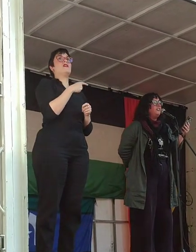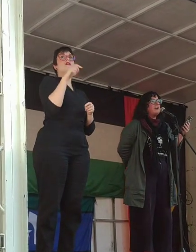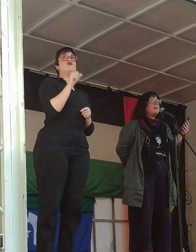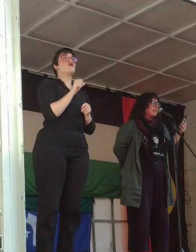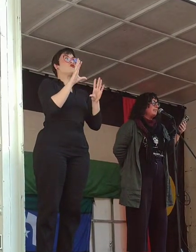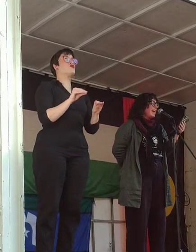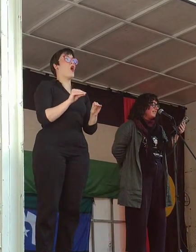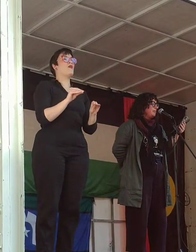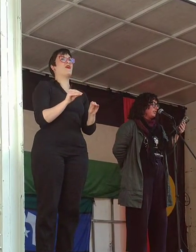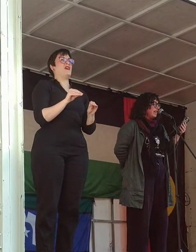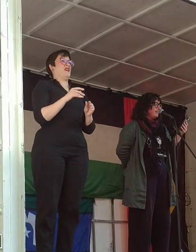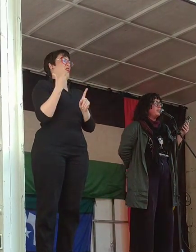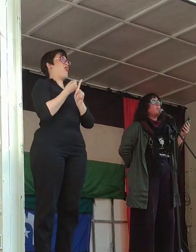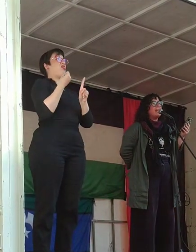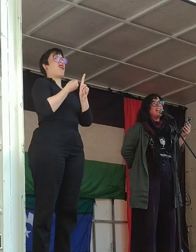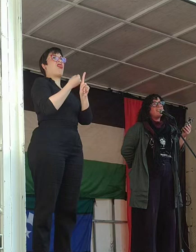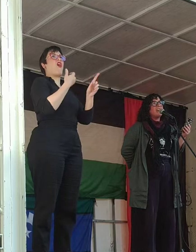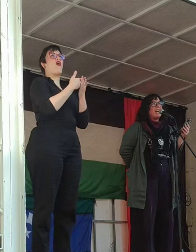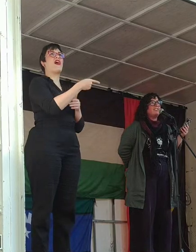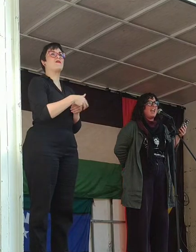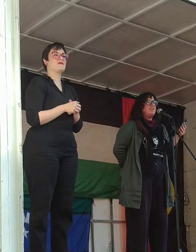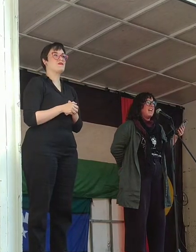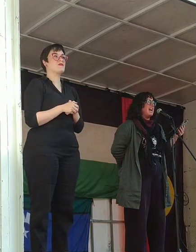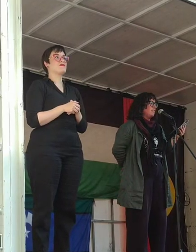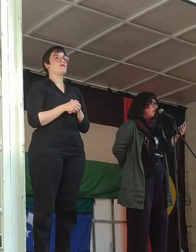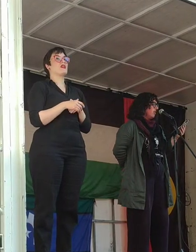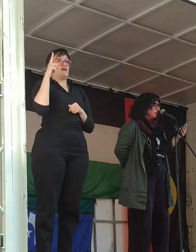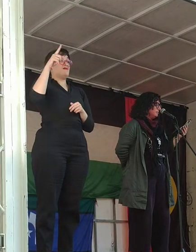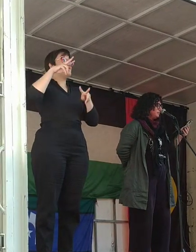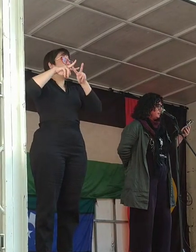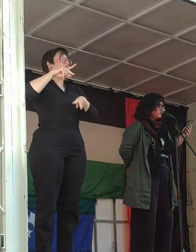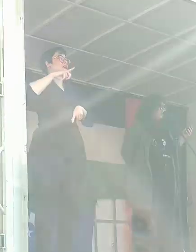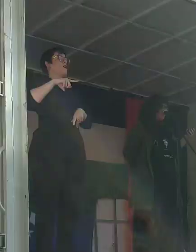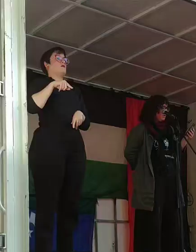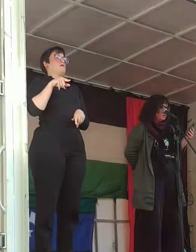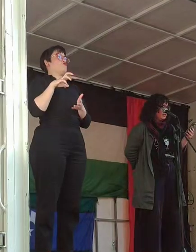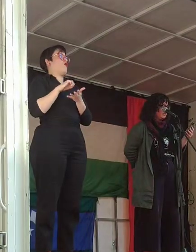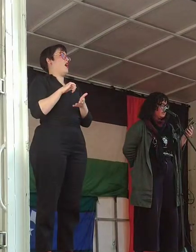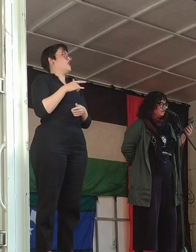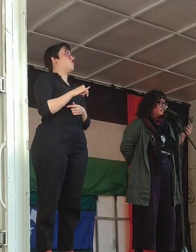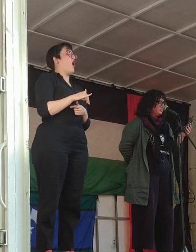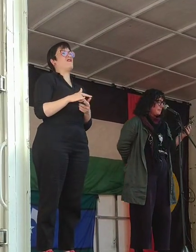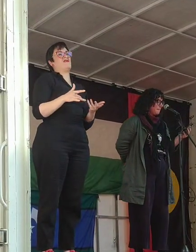genocide. Instead, we keep loudly proclaiming that we are right and they are wrong.